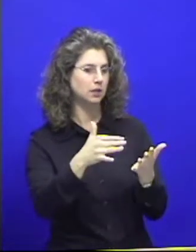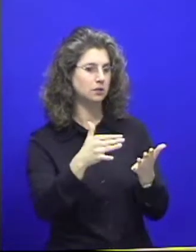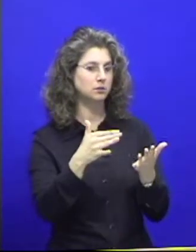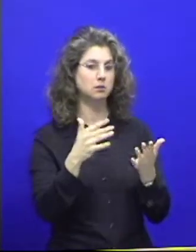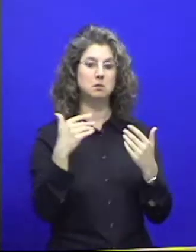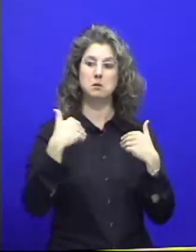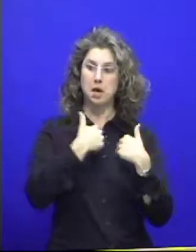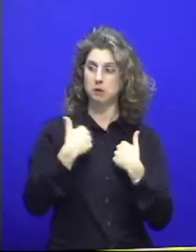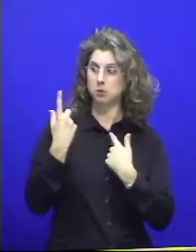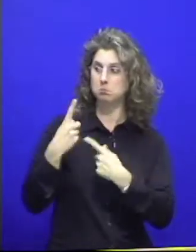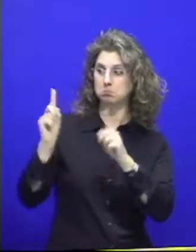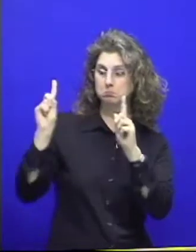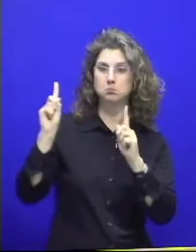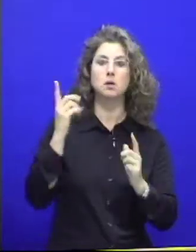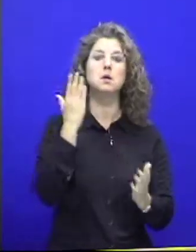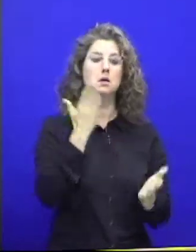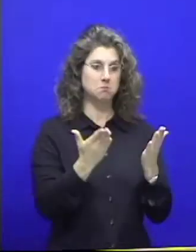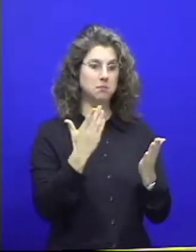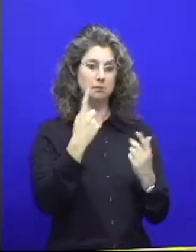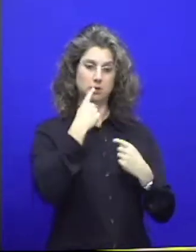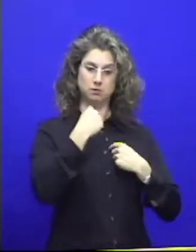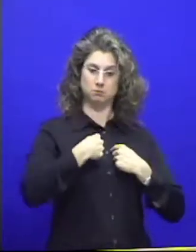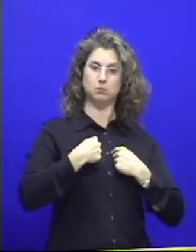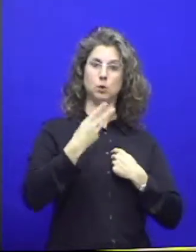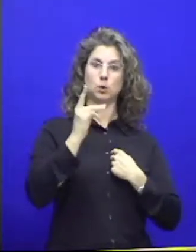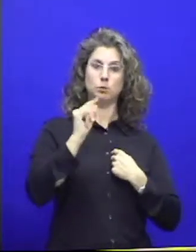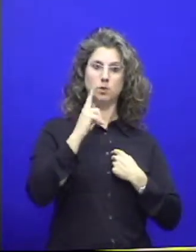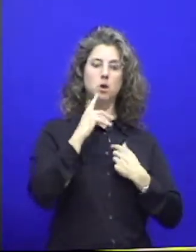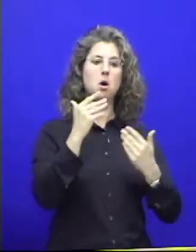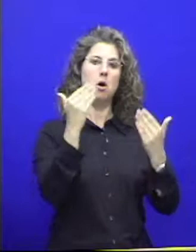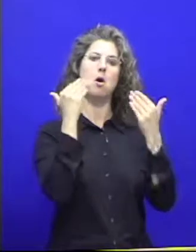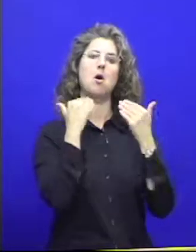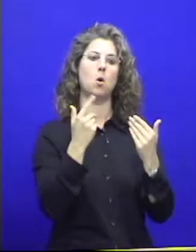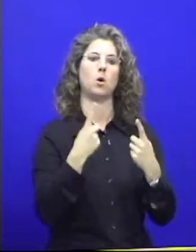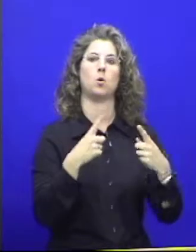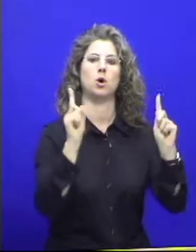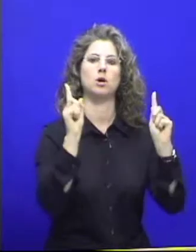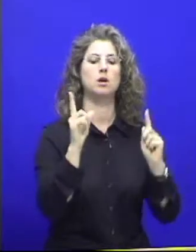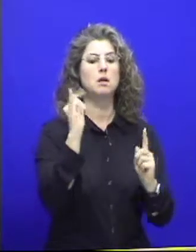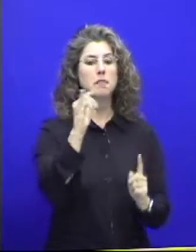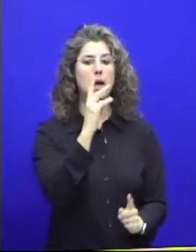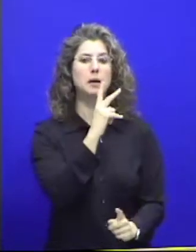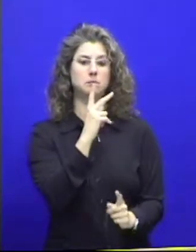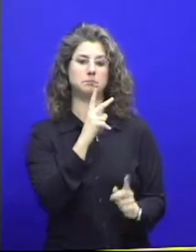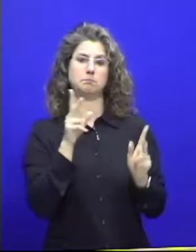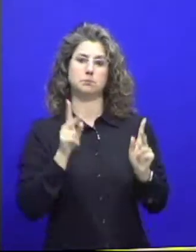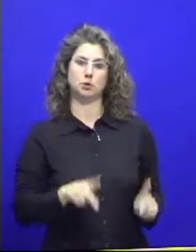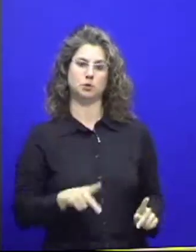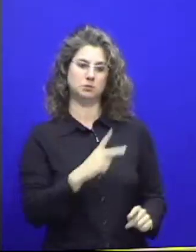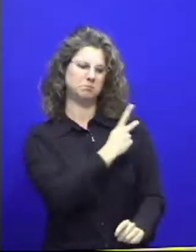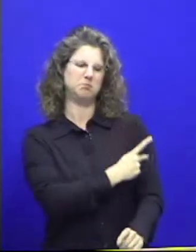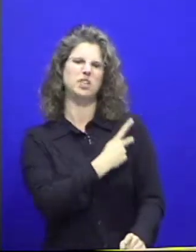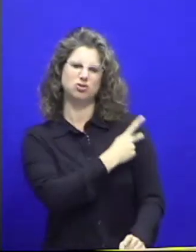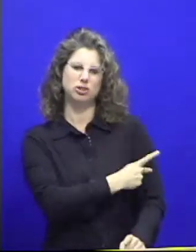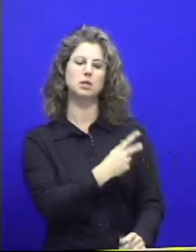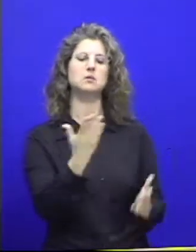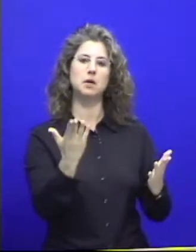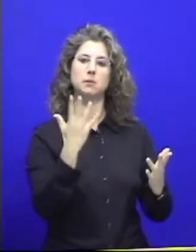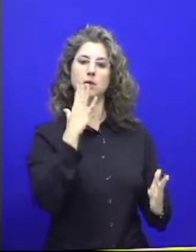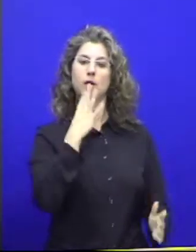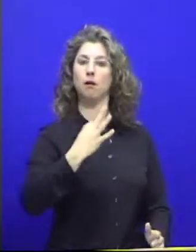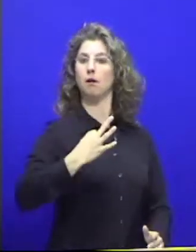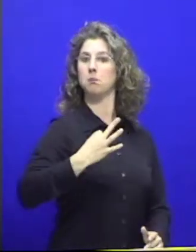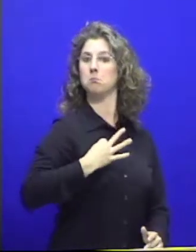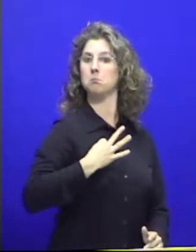animals. There's a good chance they'll work in me, a human being. So that patient may very well volunteer to be our next